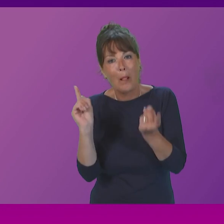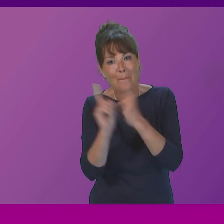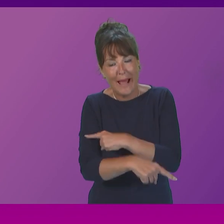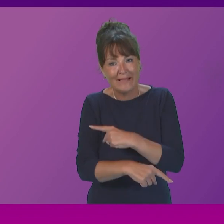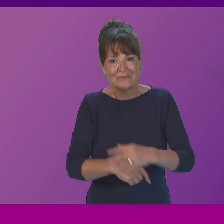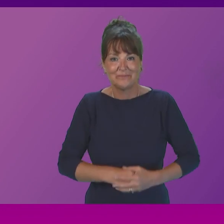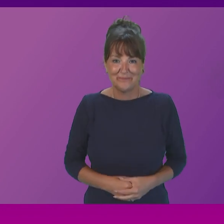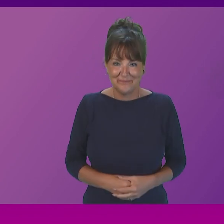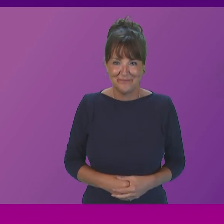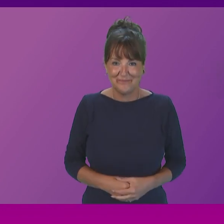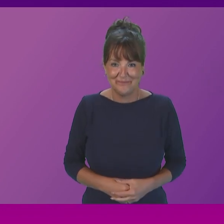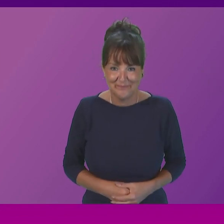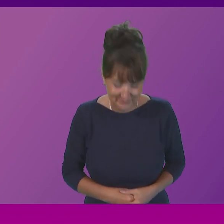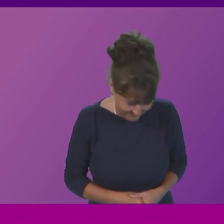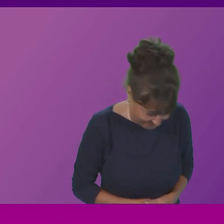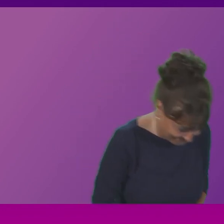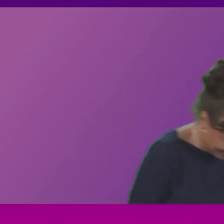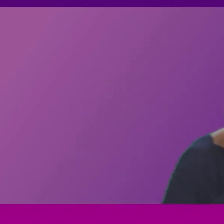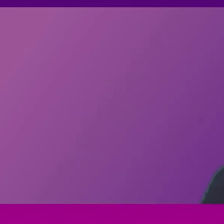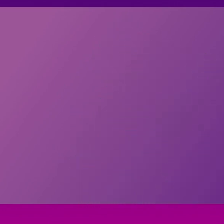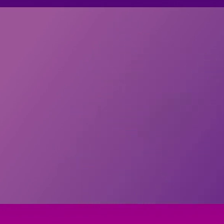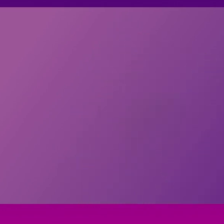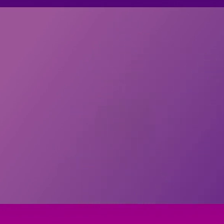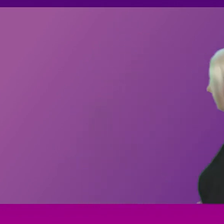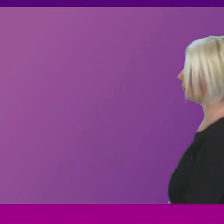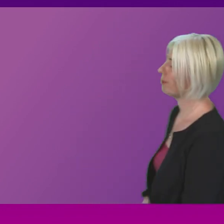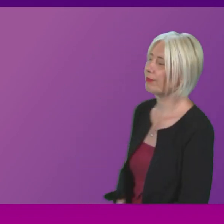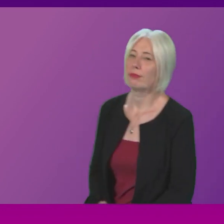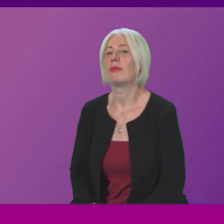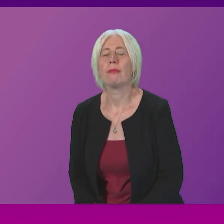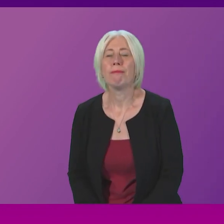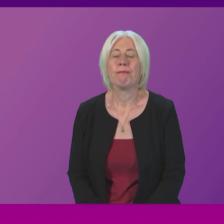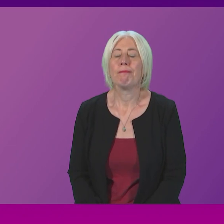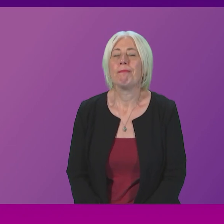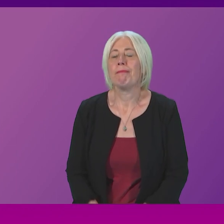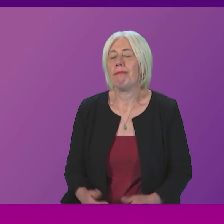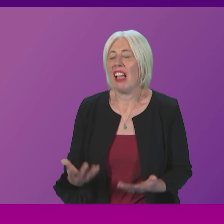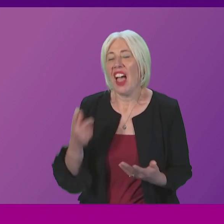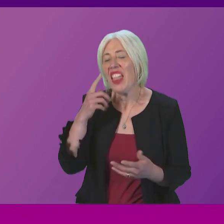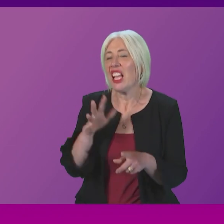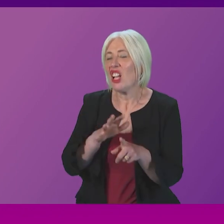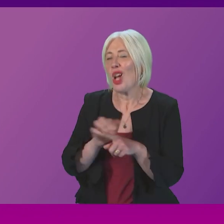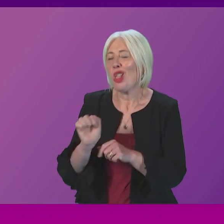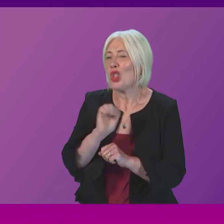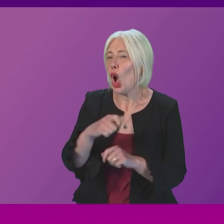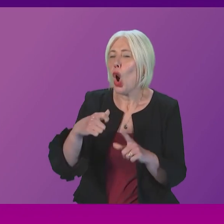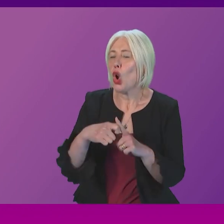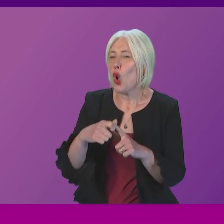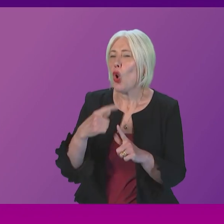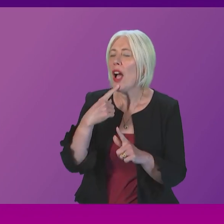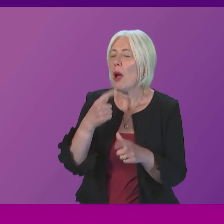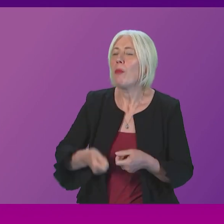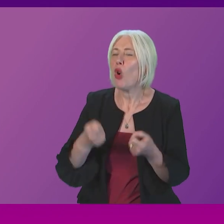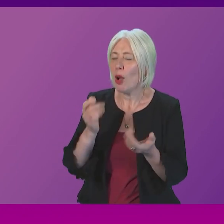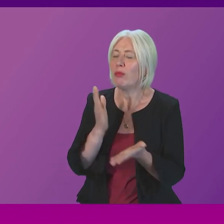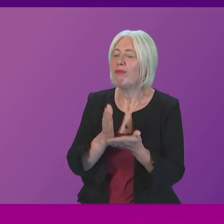Pam too, and then I'll move on to the next question. Thank you. I think it's the culture point the CoCab's raised is really, really important, and